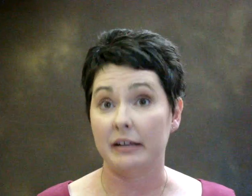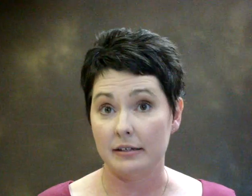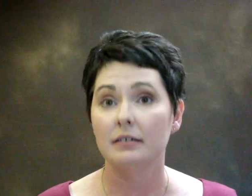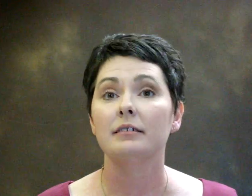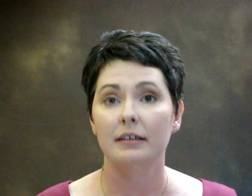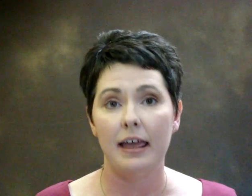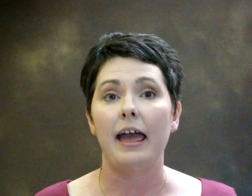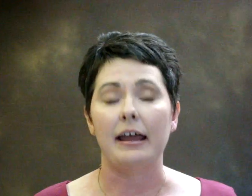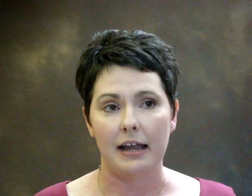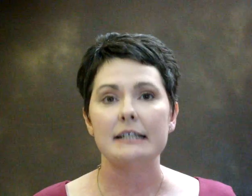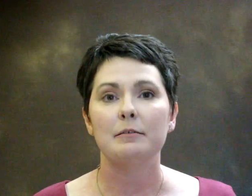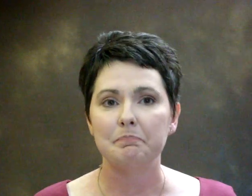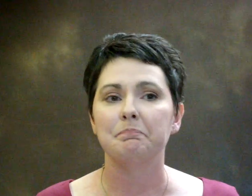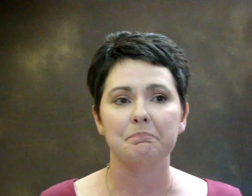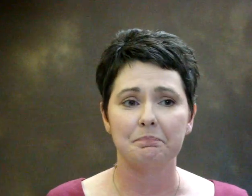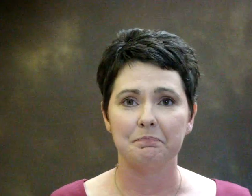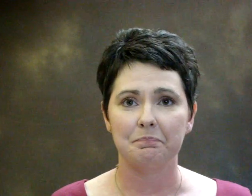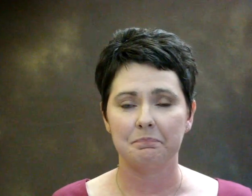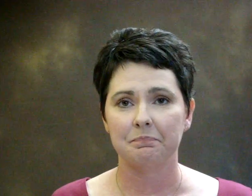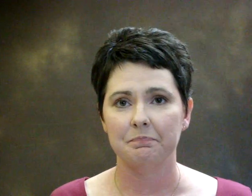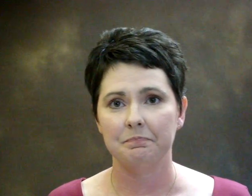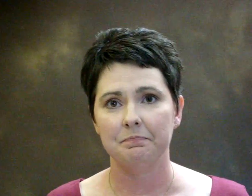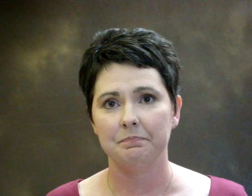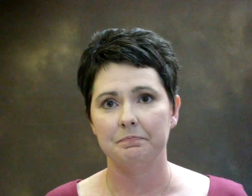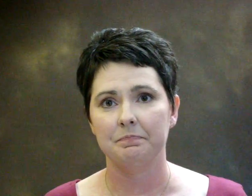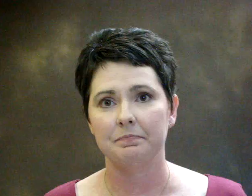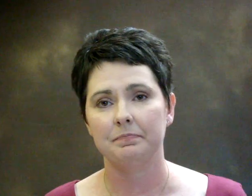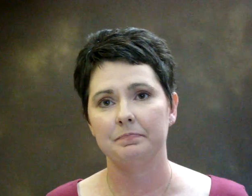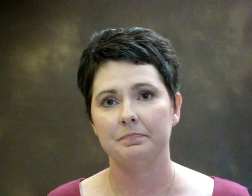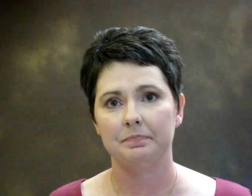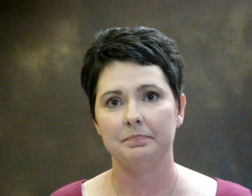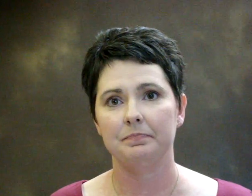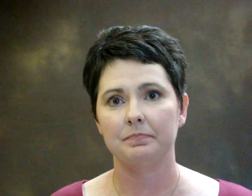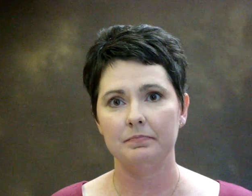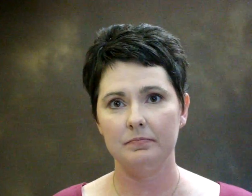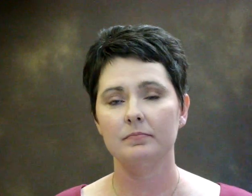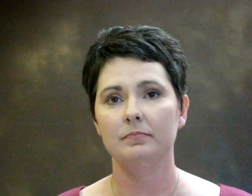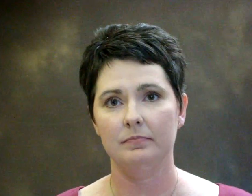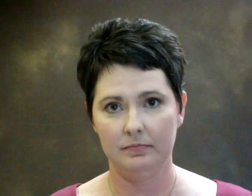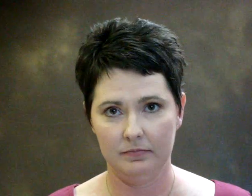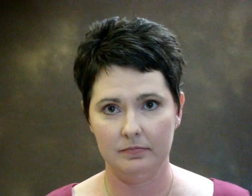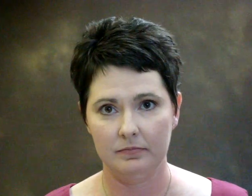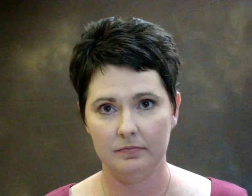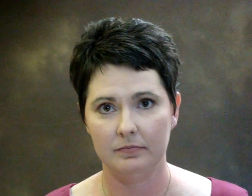splint at night. And am I correct in remembering that Dr. Ernest said that's the best that can be